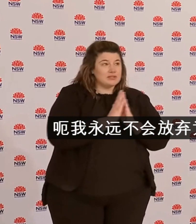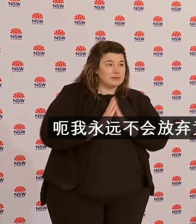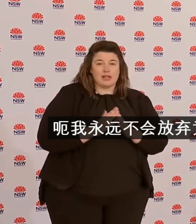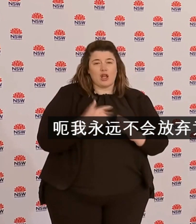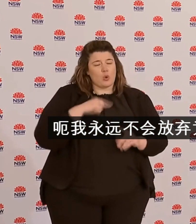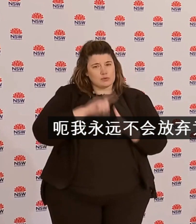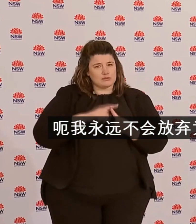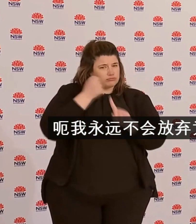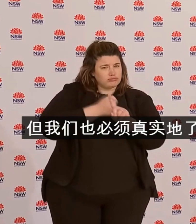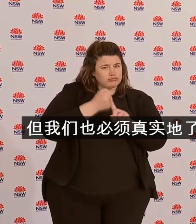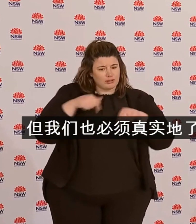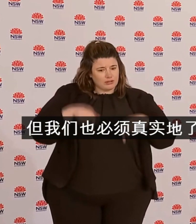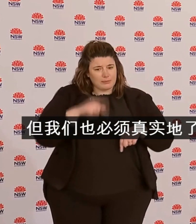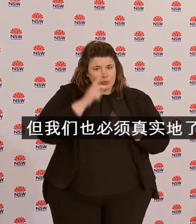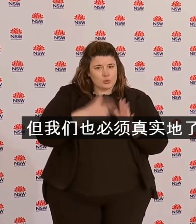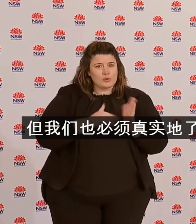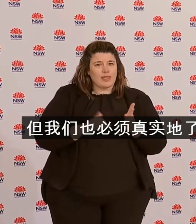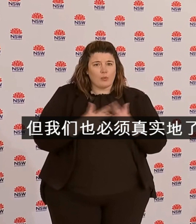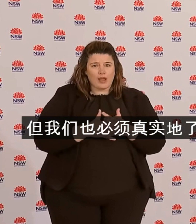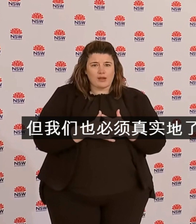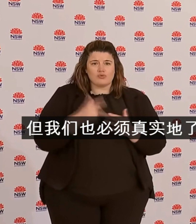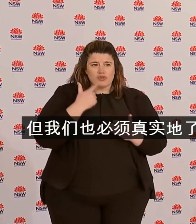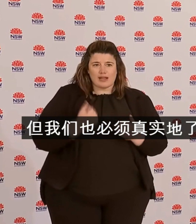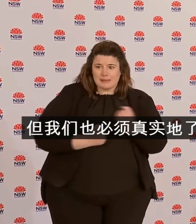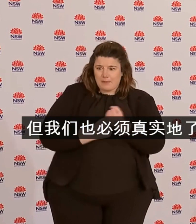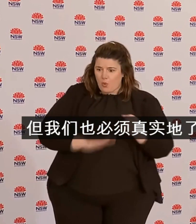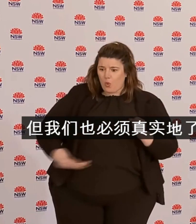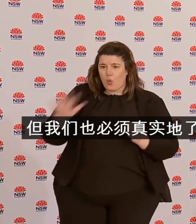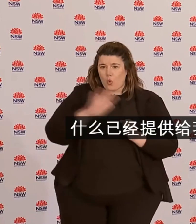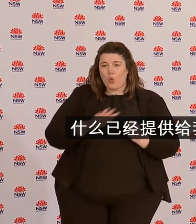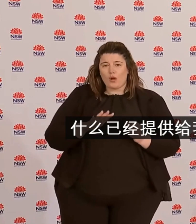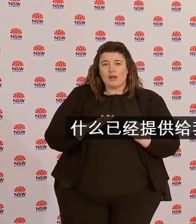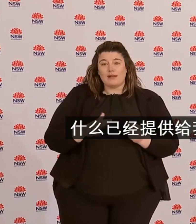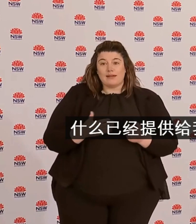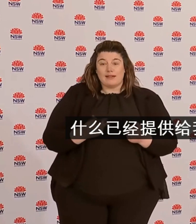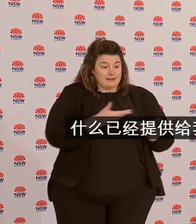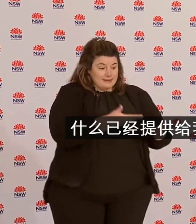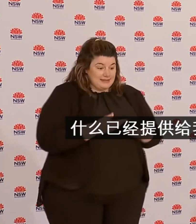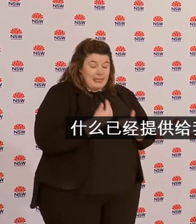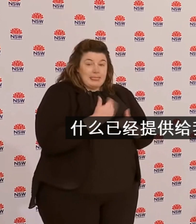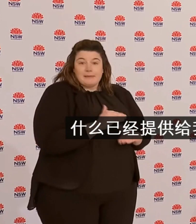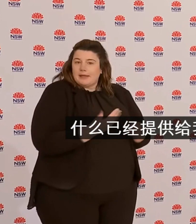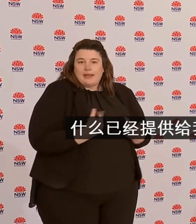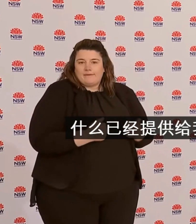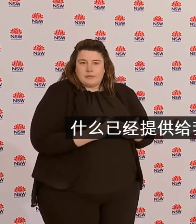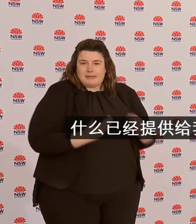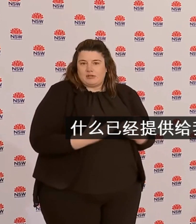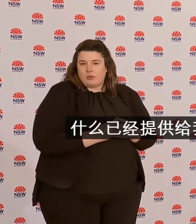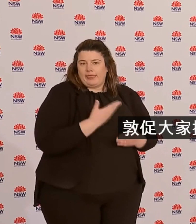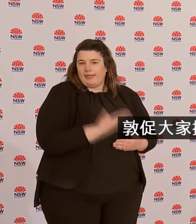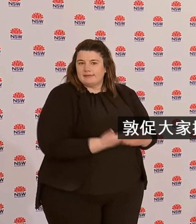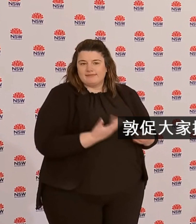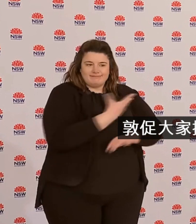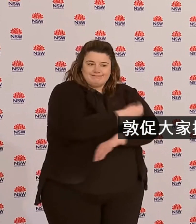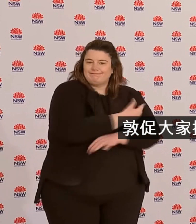for the citizens of New South Wales, but we also have to be real in what's available to us and make the most of what's been made available to us. And on that basis, I